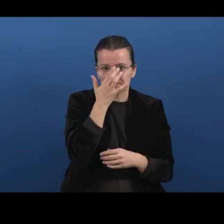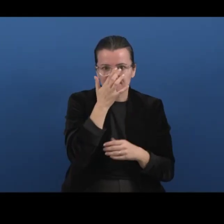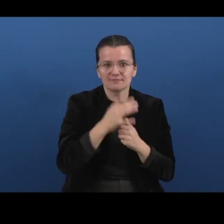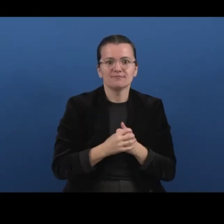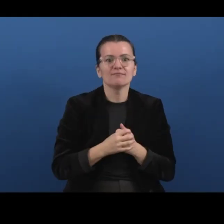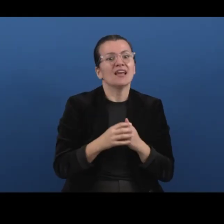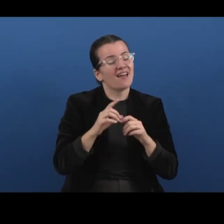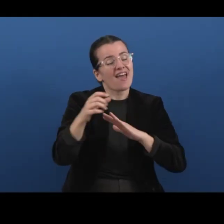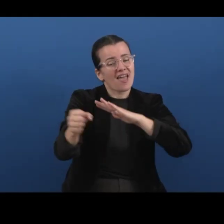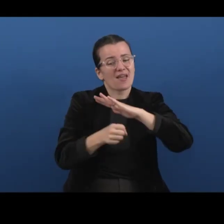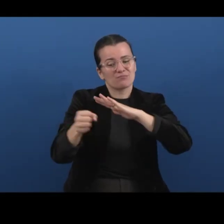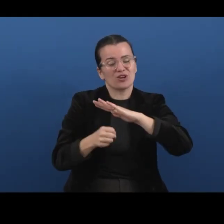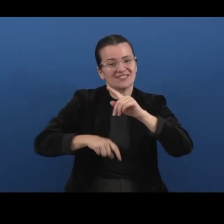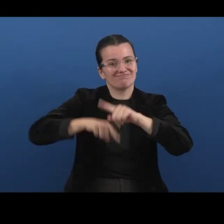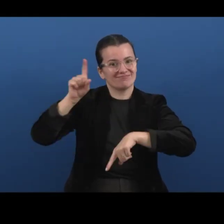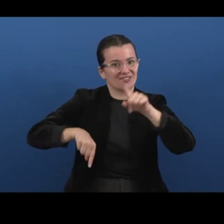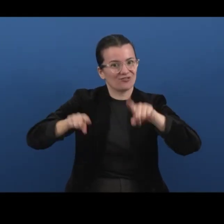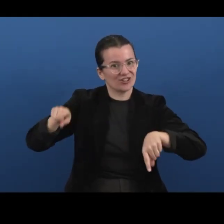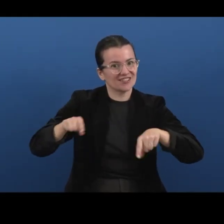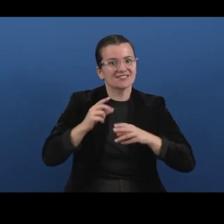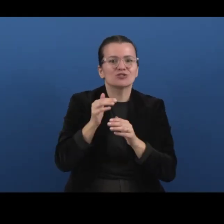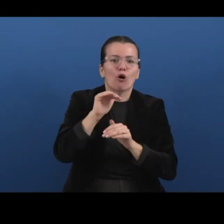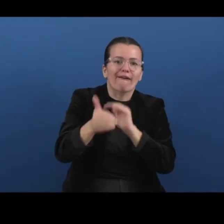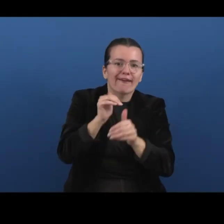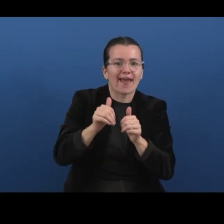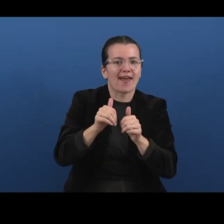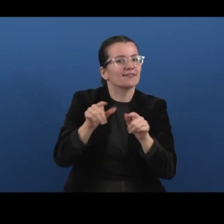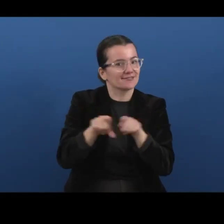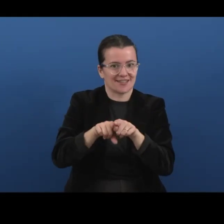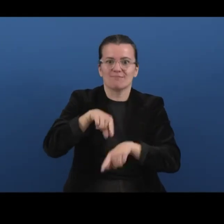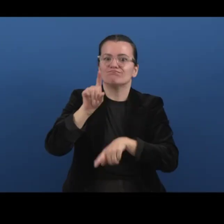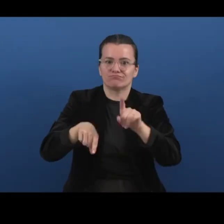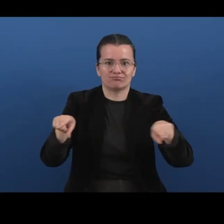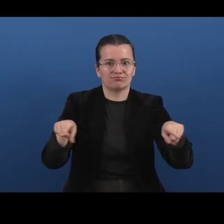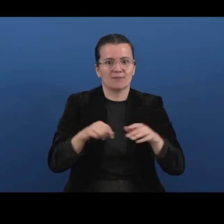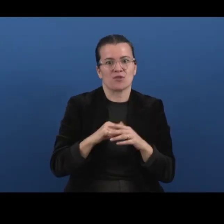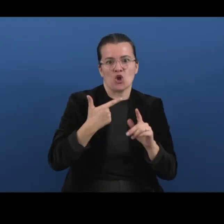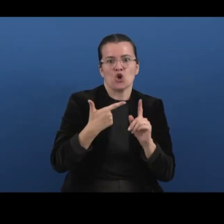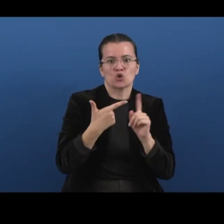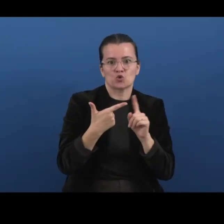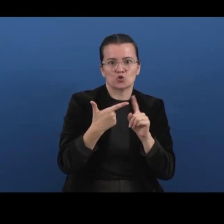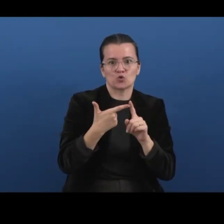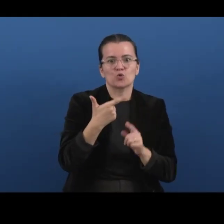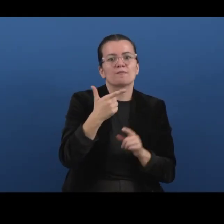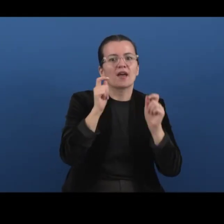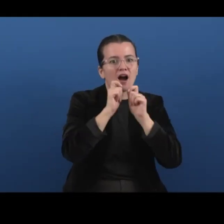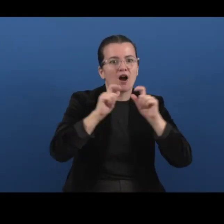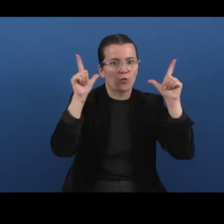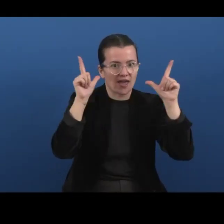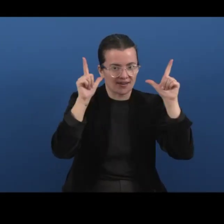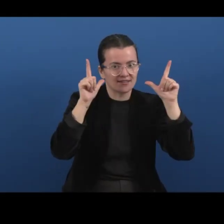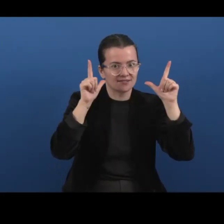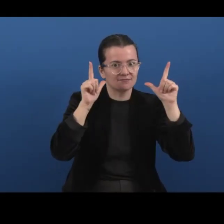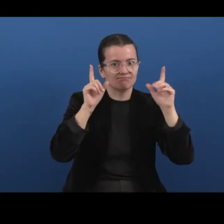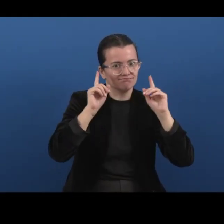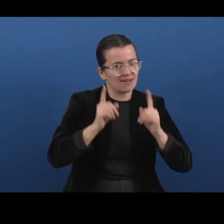policies among employees with disabilities and employees with dependents with disabilities. Even when corporate care and support policies are in